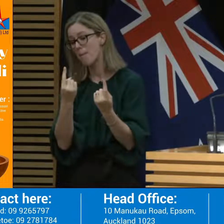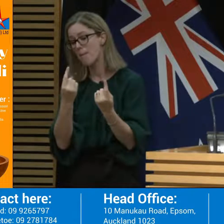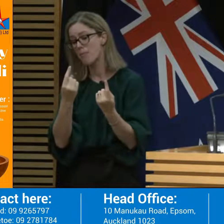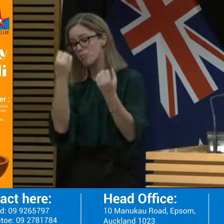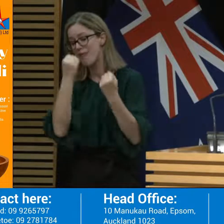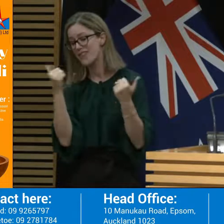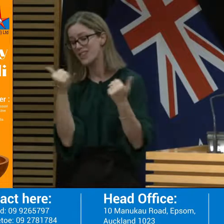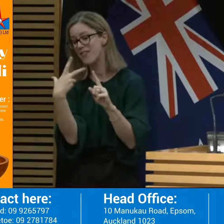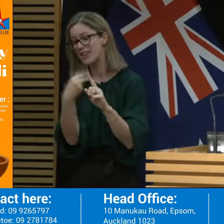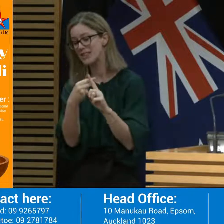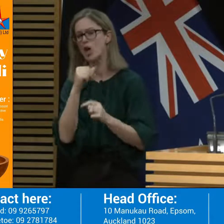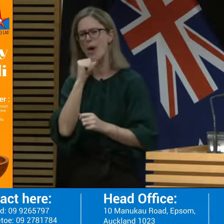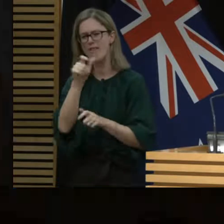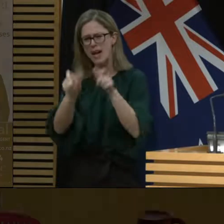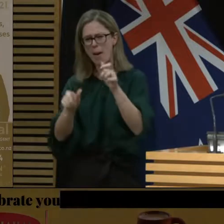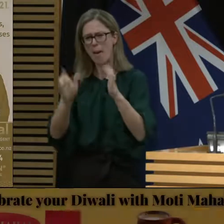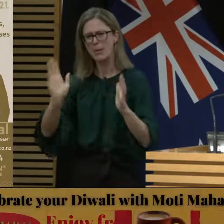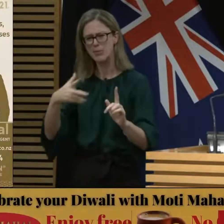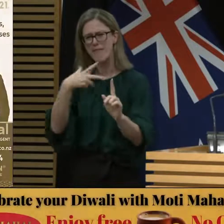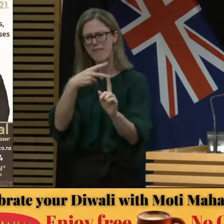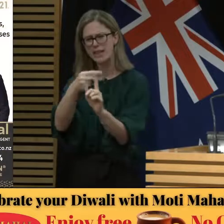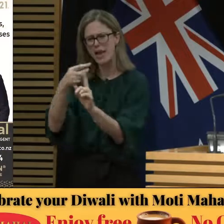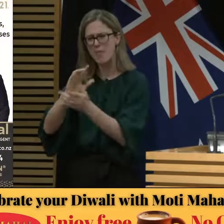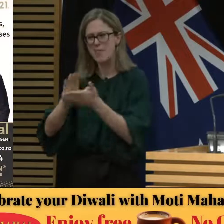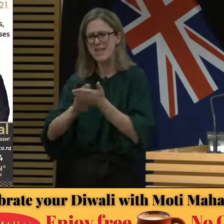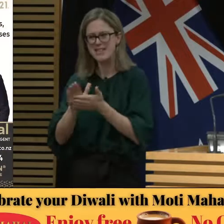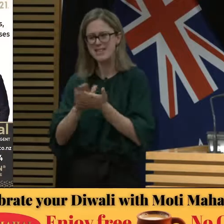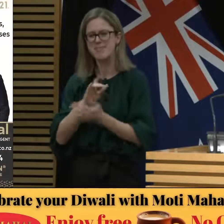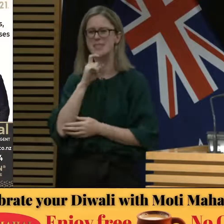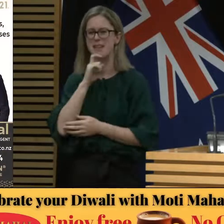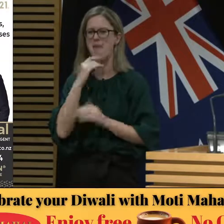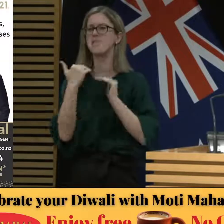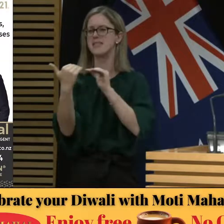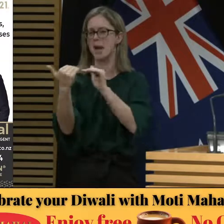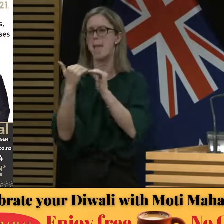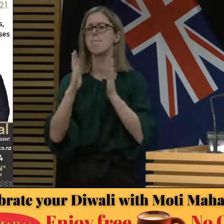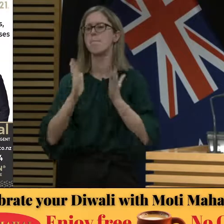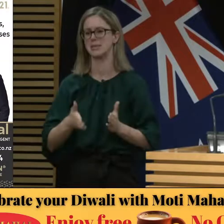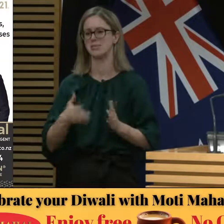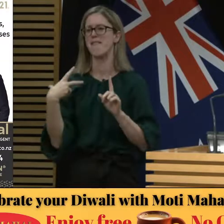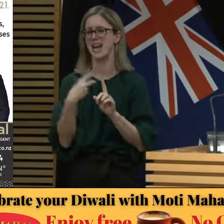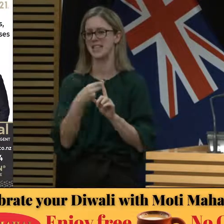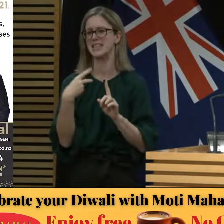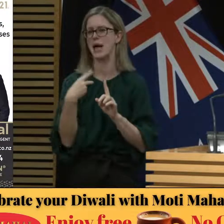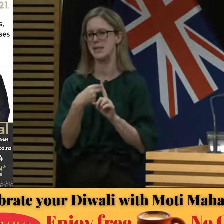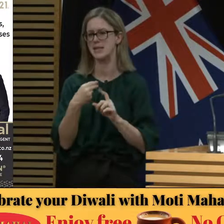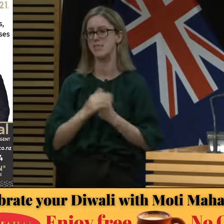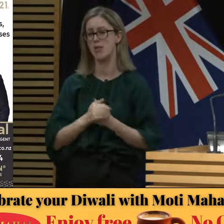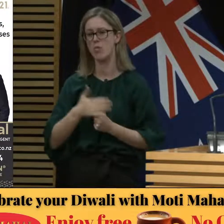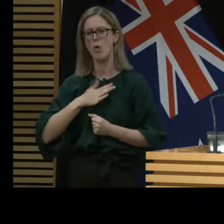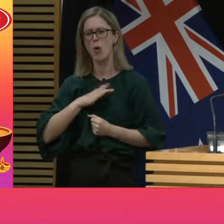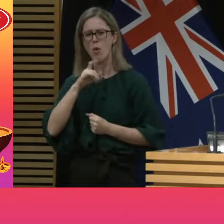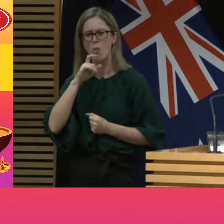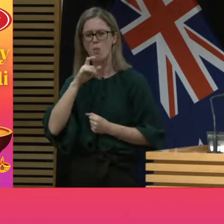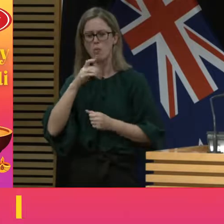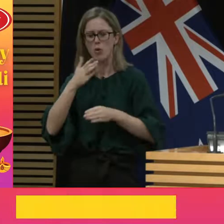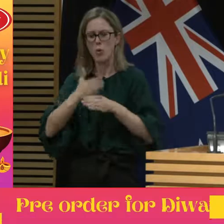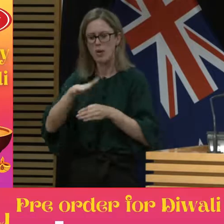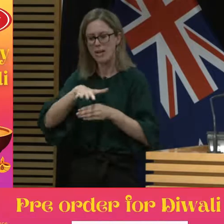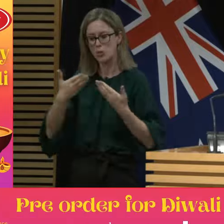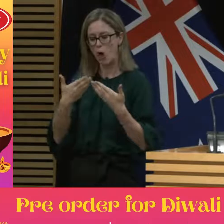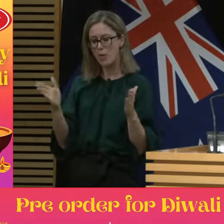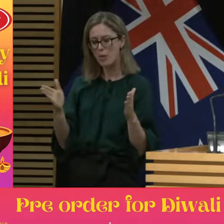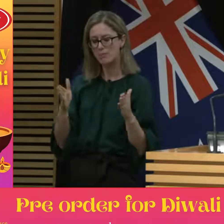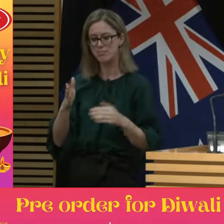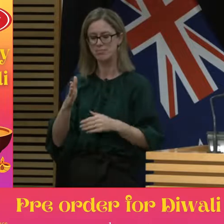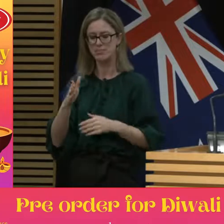follows that if customers must be vaccinated, then so too must the workers. We want workplaces open, customers